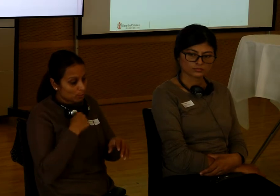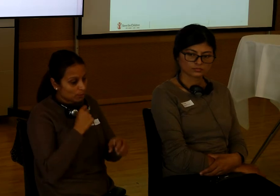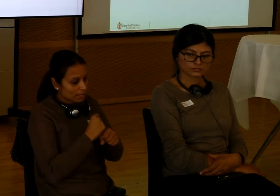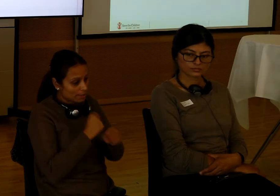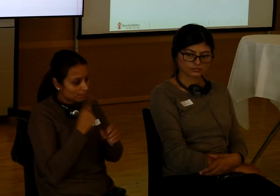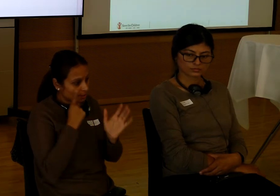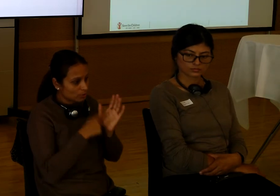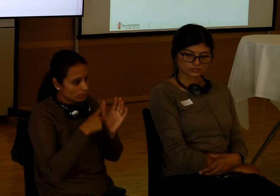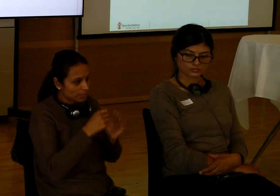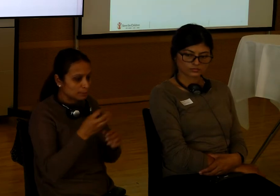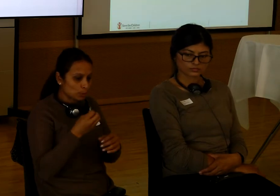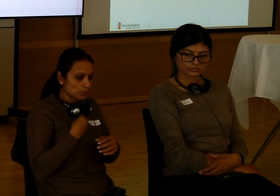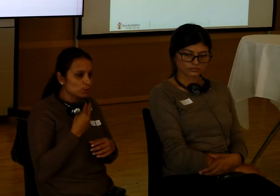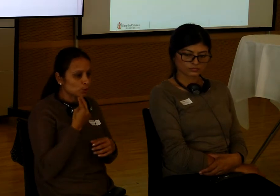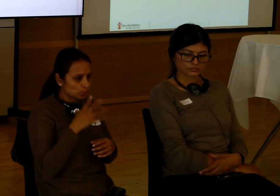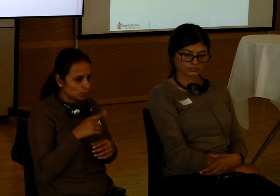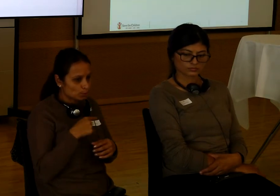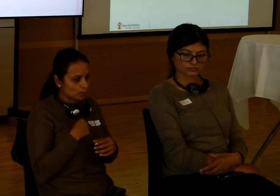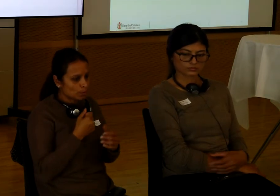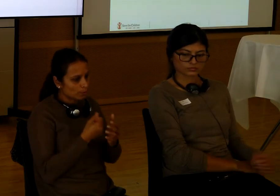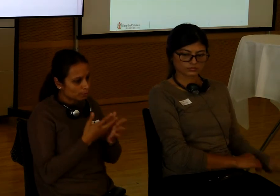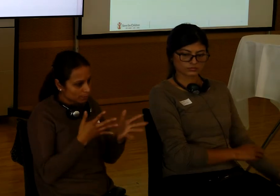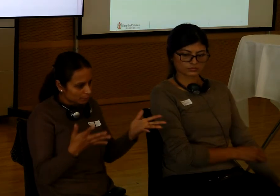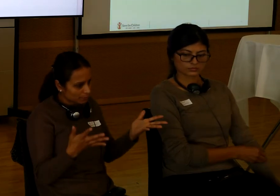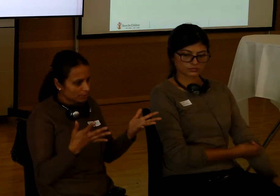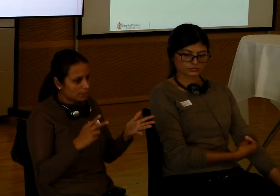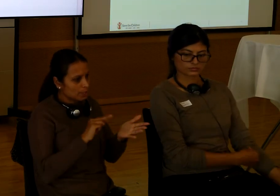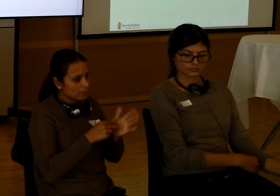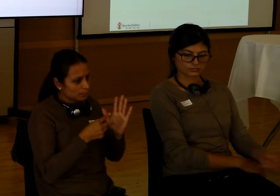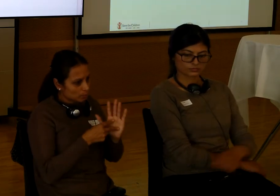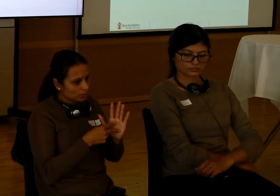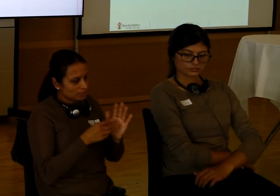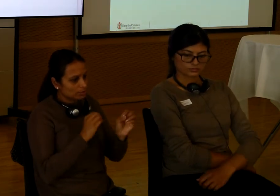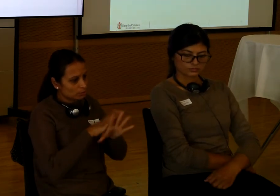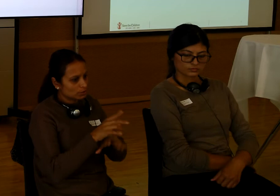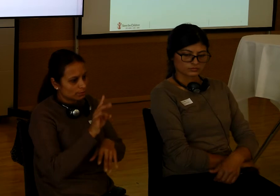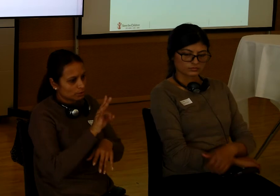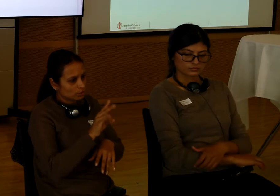will briefly talk about a project on inclusive